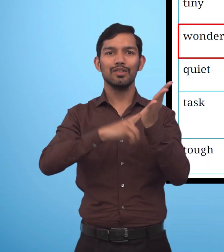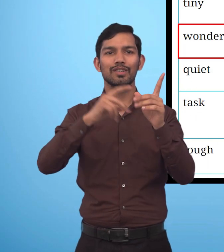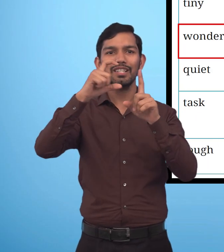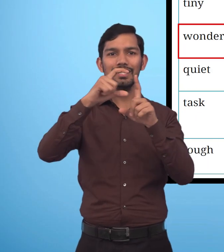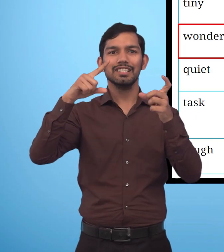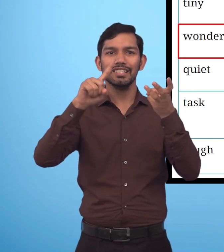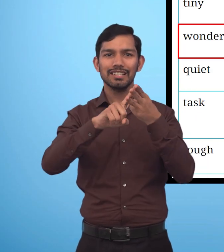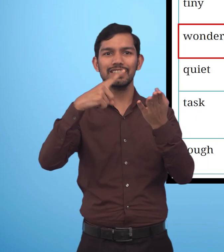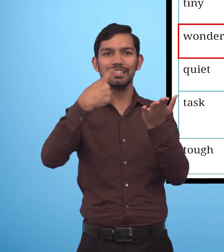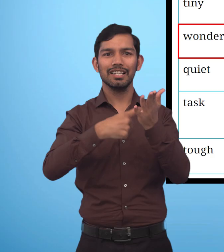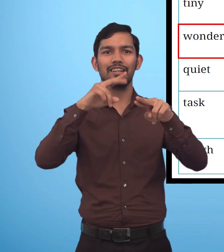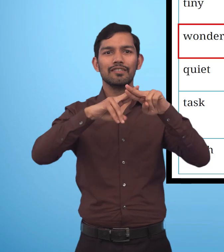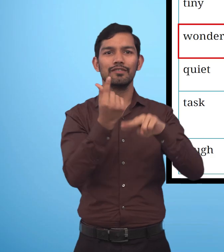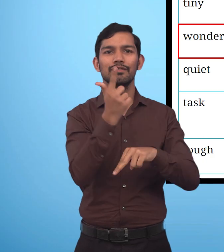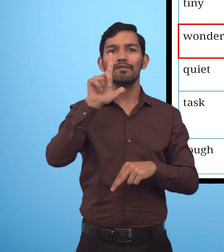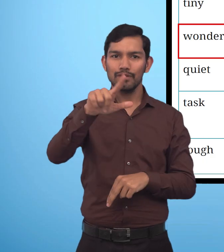Wonderful.